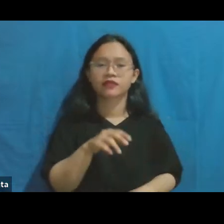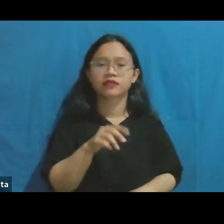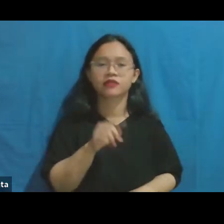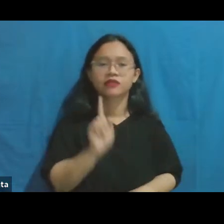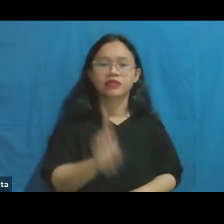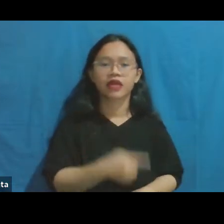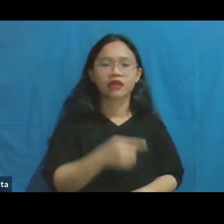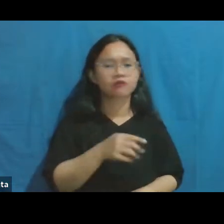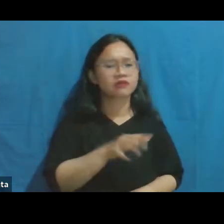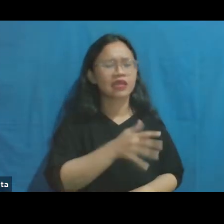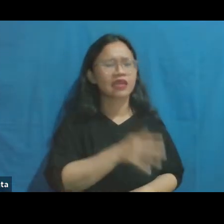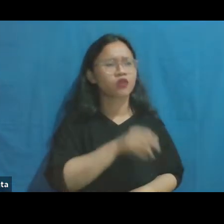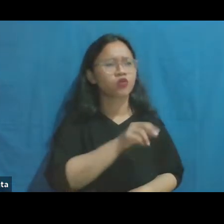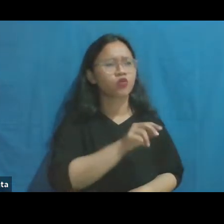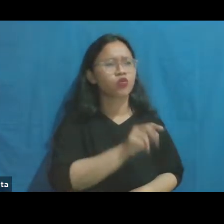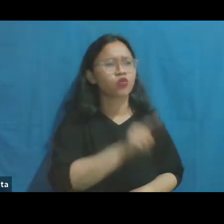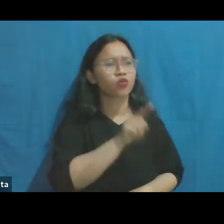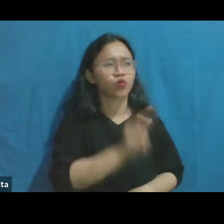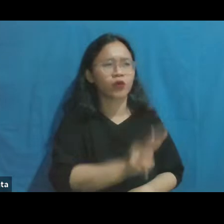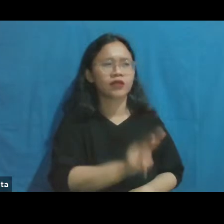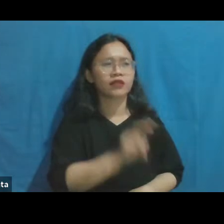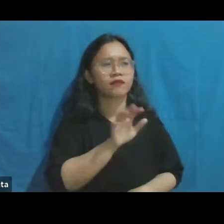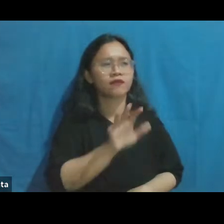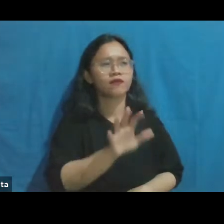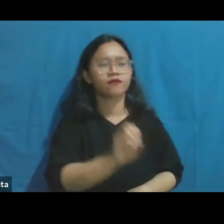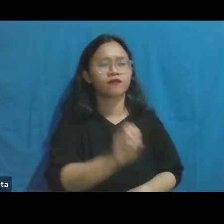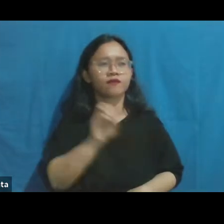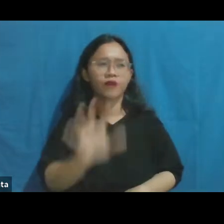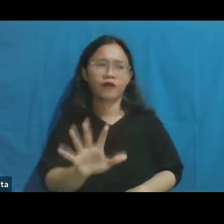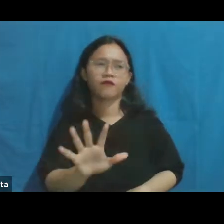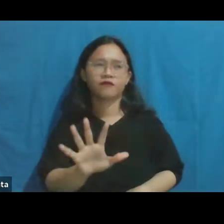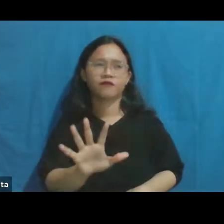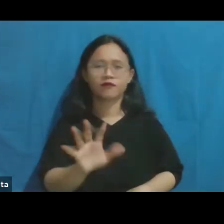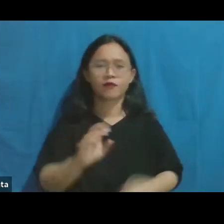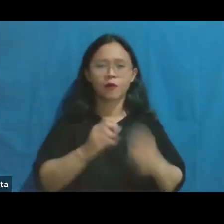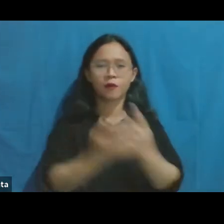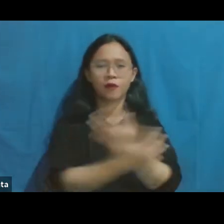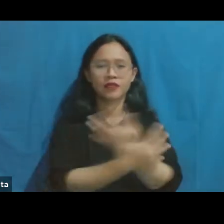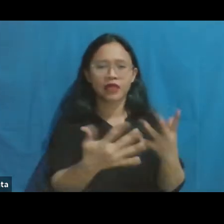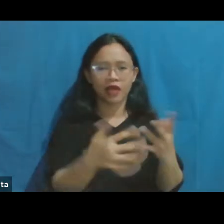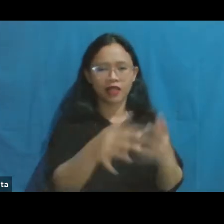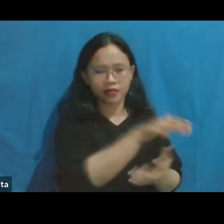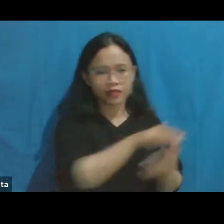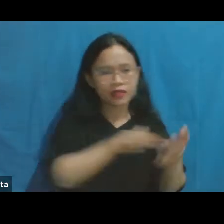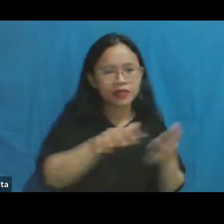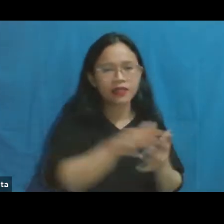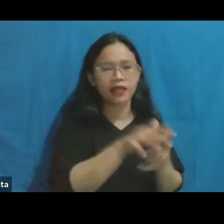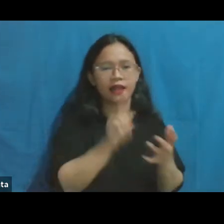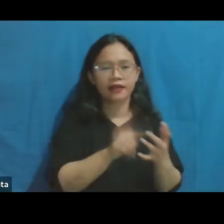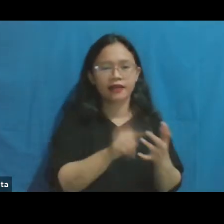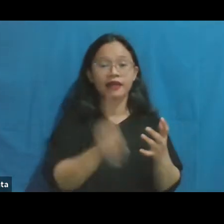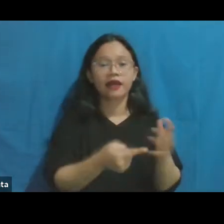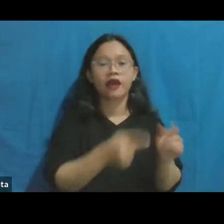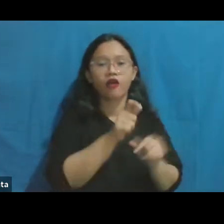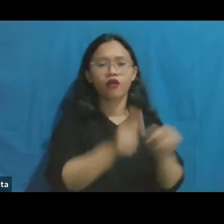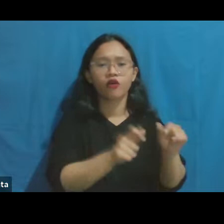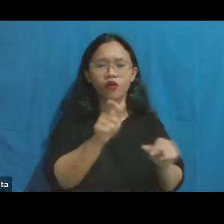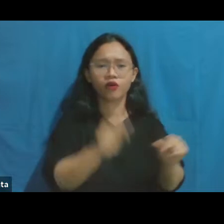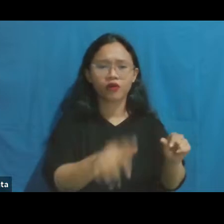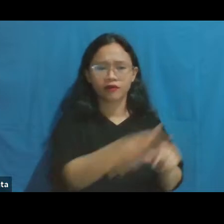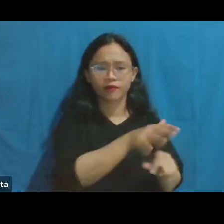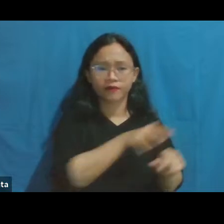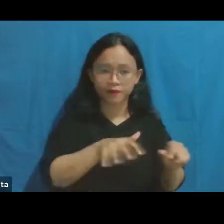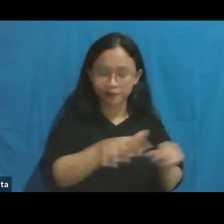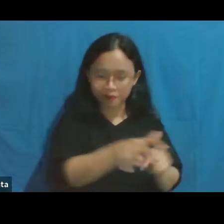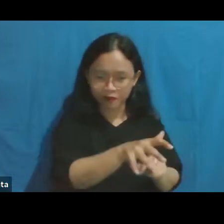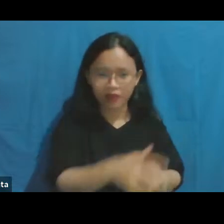people agreed to join Indonesia, even though 3 years after that, rebellion erupted everywhere. And